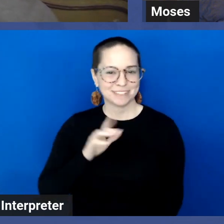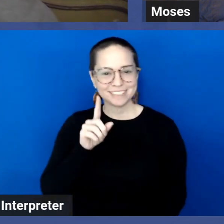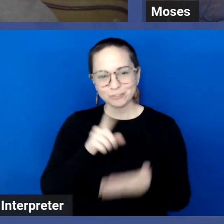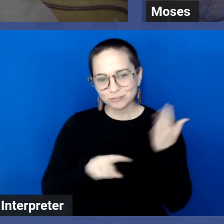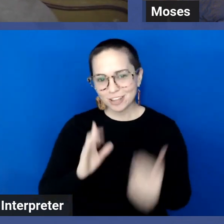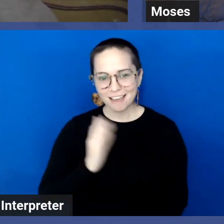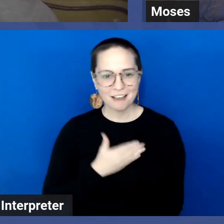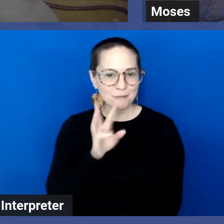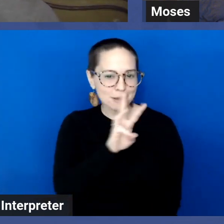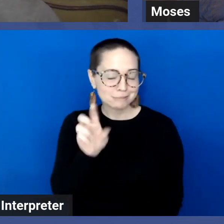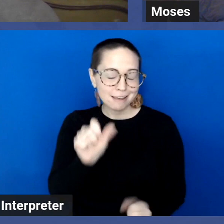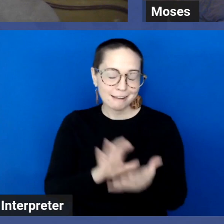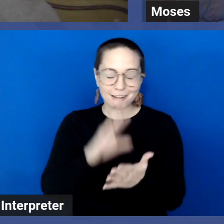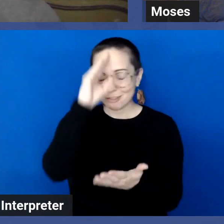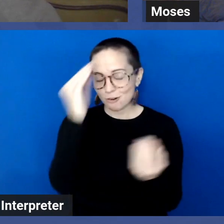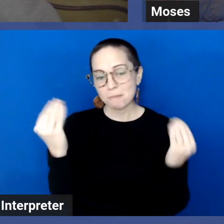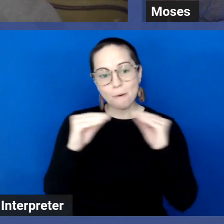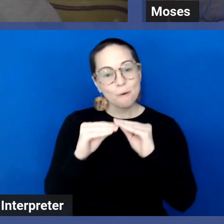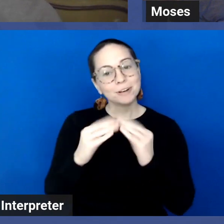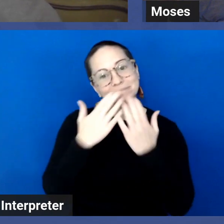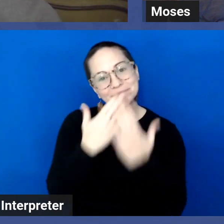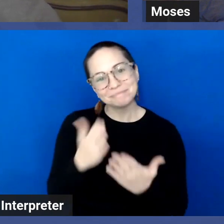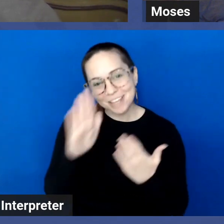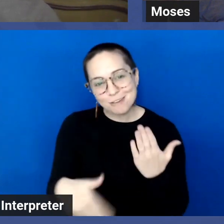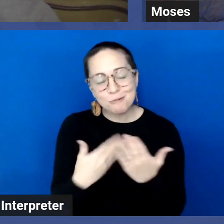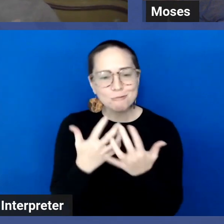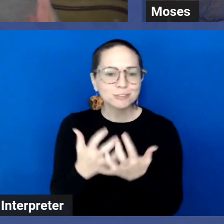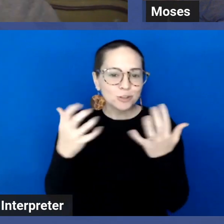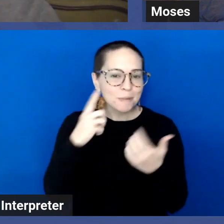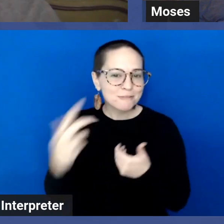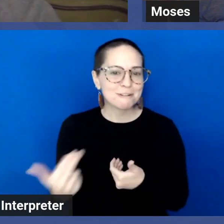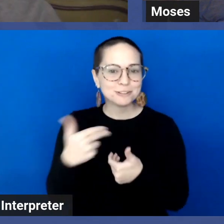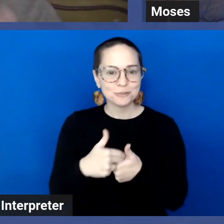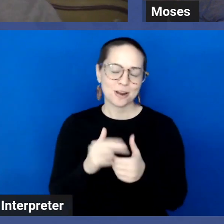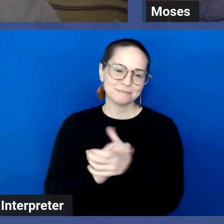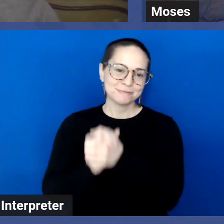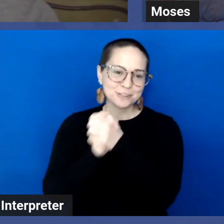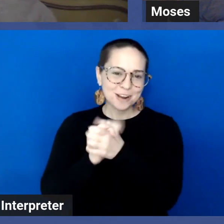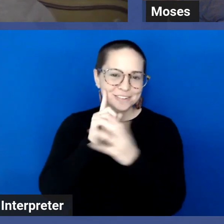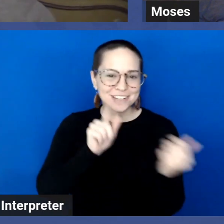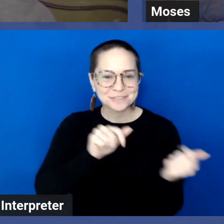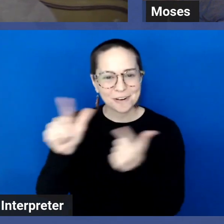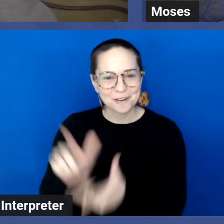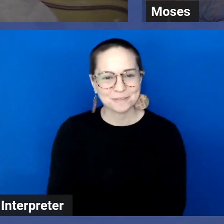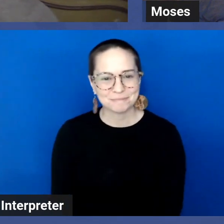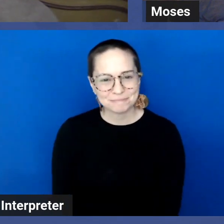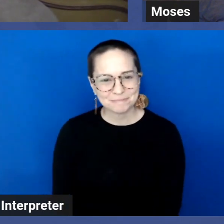more about that. So thank you all so much for joining us, and congratulations to everybody.